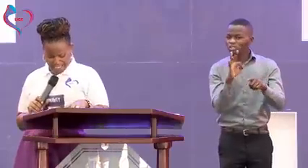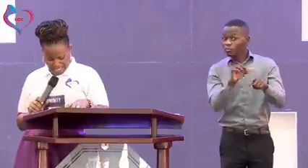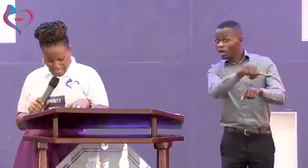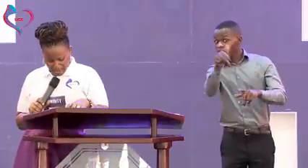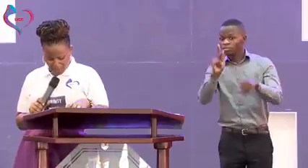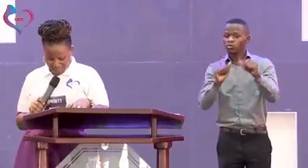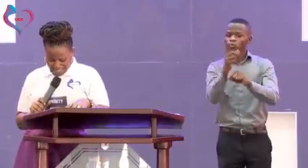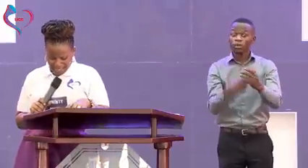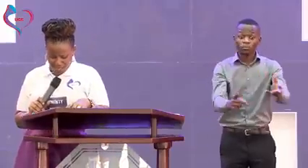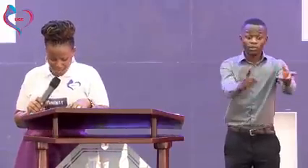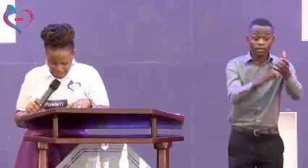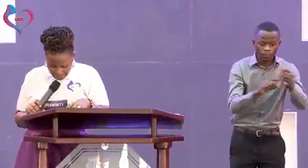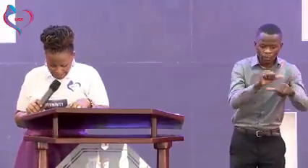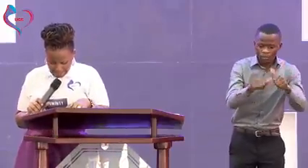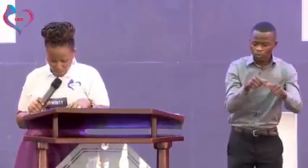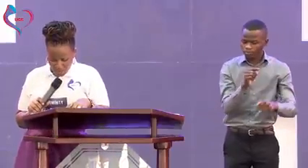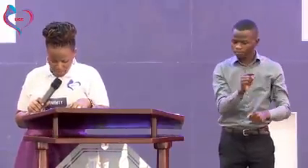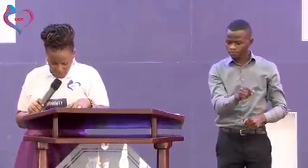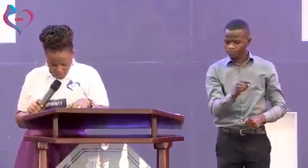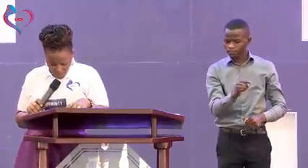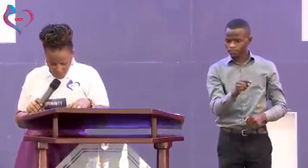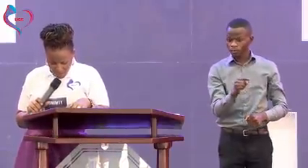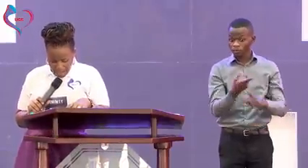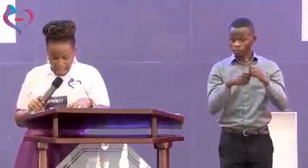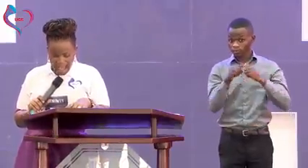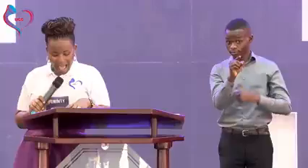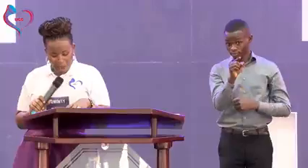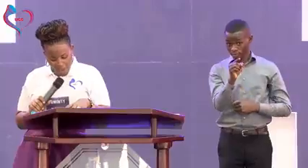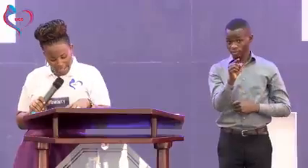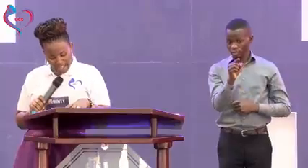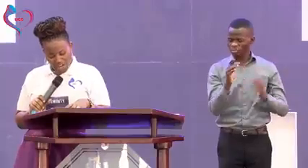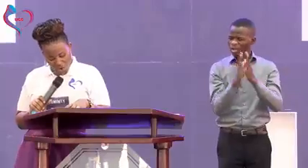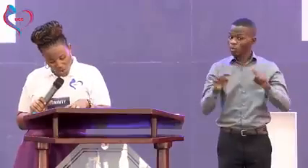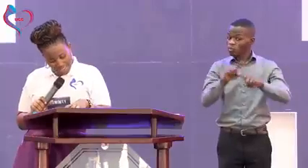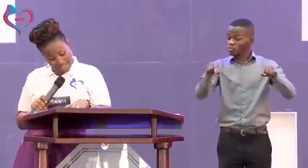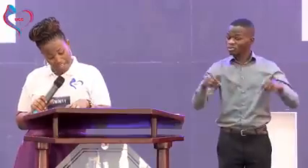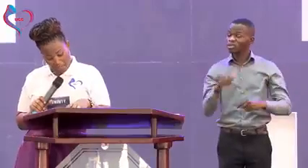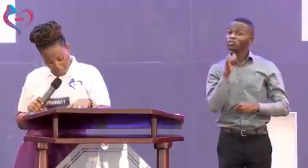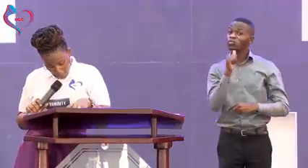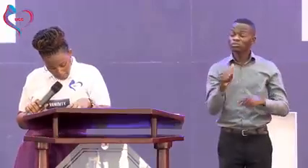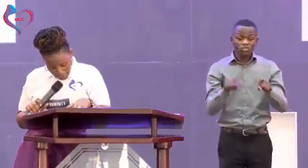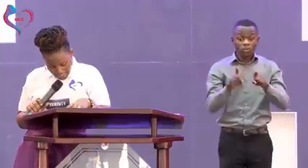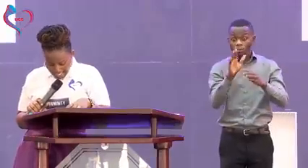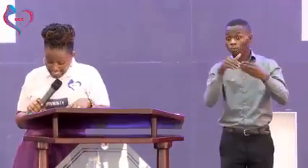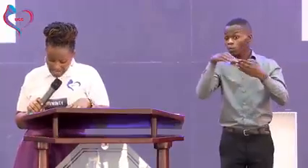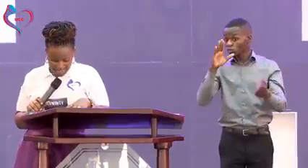are partakers of this right over you, are we not even